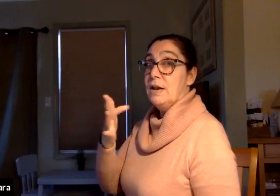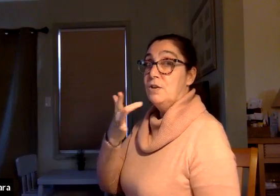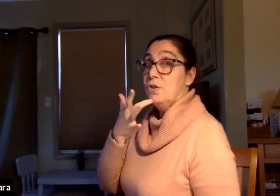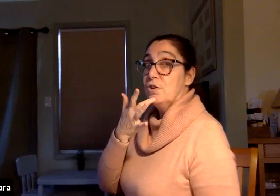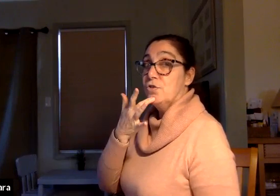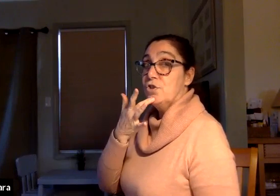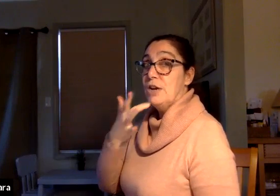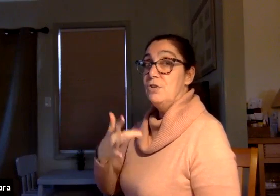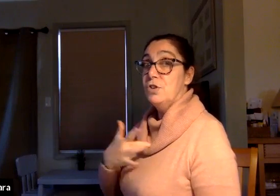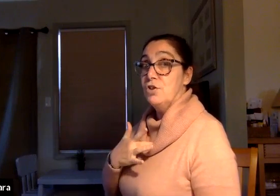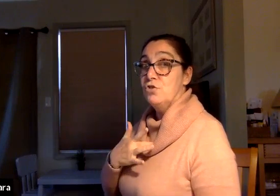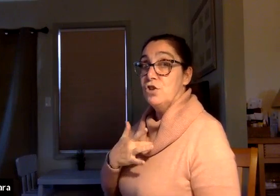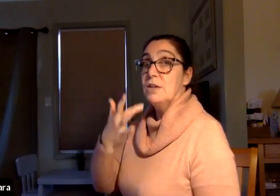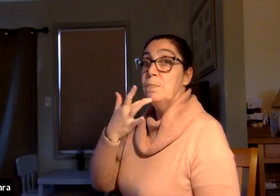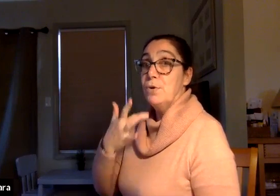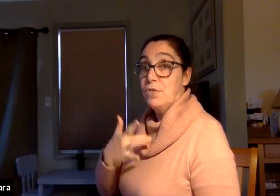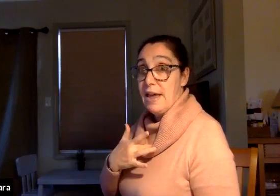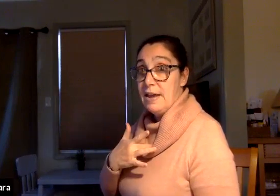you touch your chin, you touch your chest. Birthday,